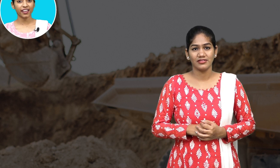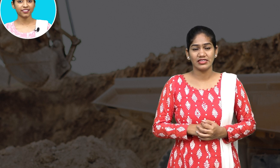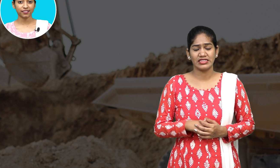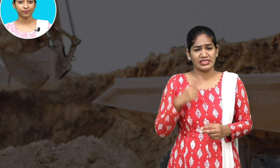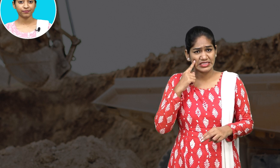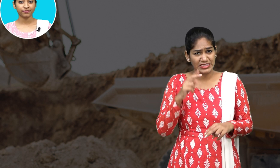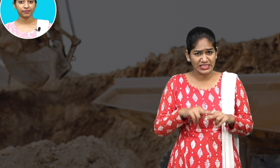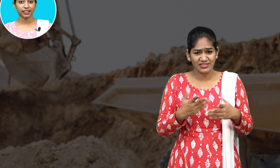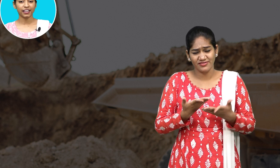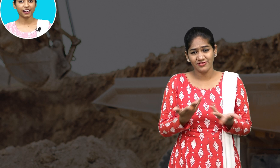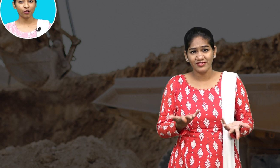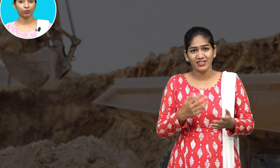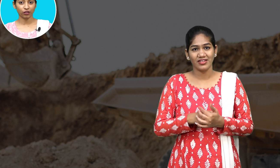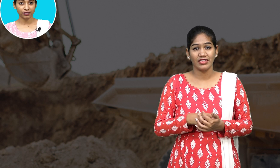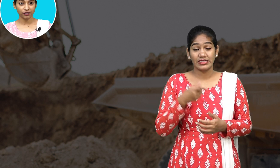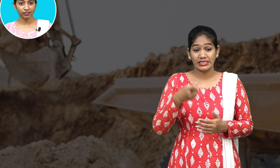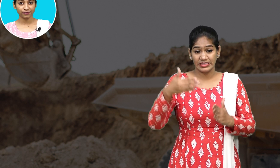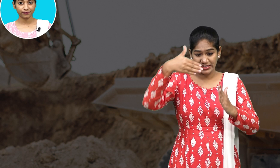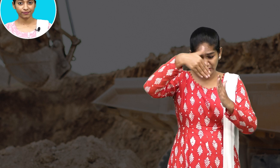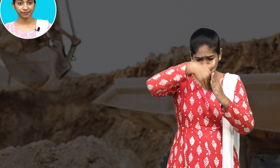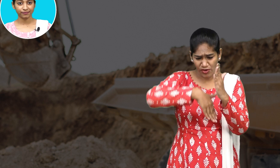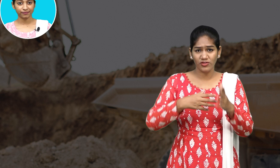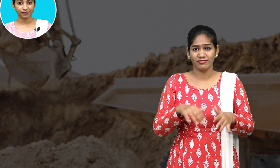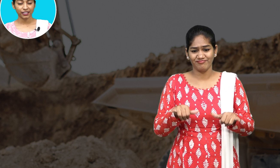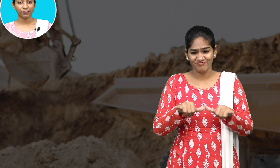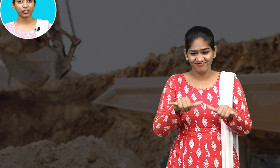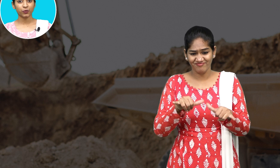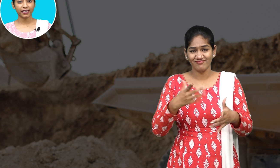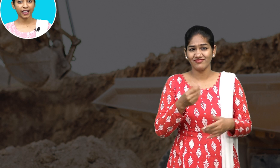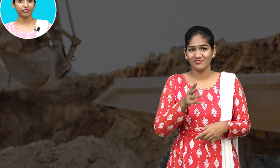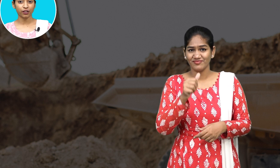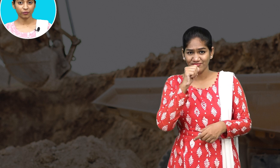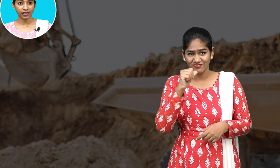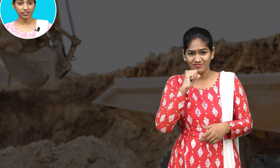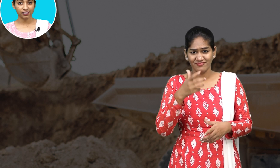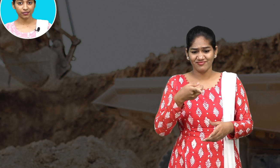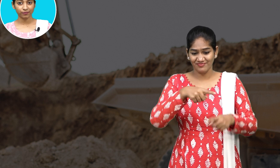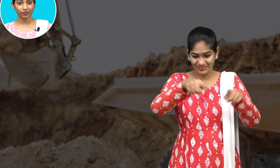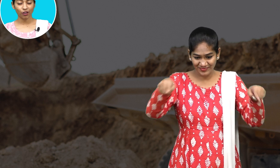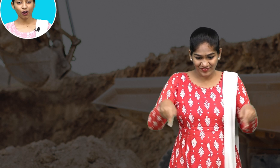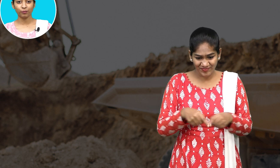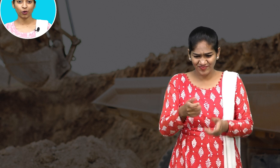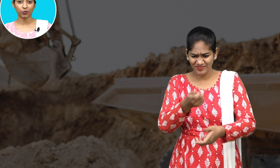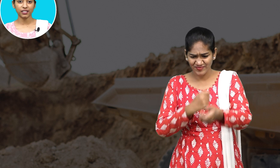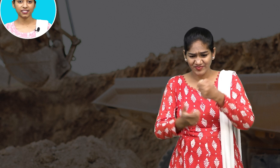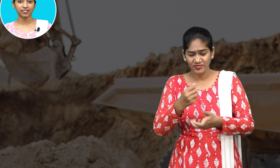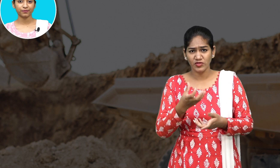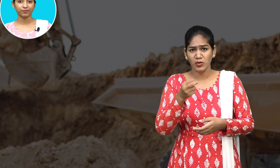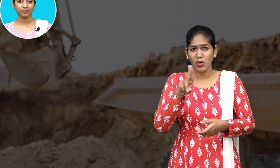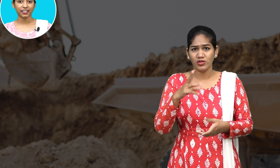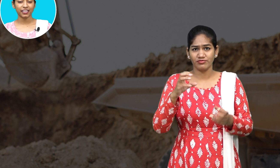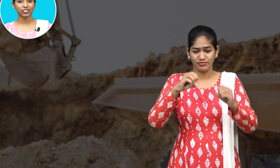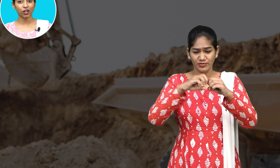In fact, the groundwater which we get from wells or